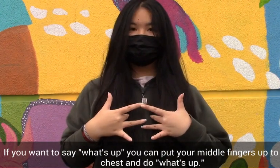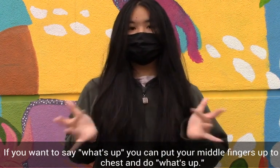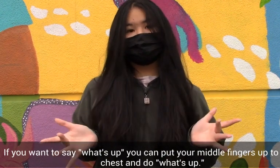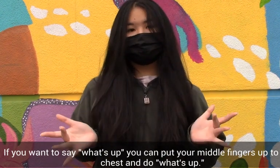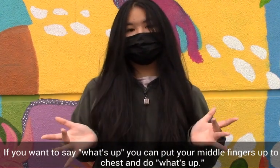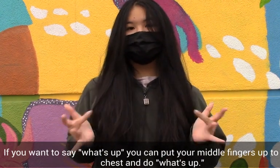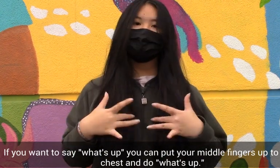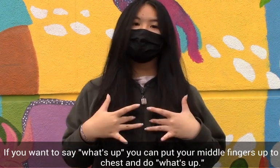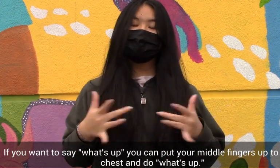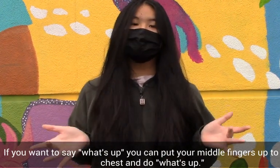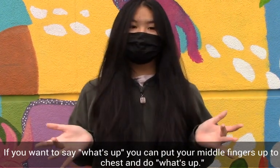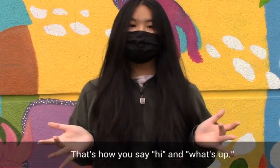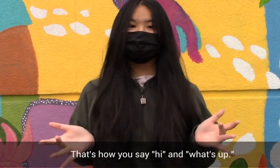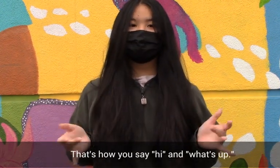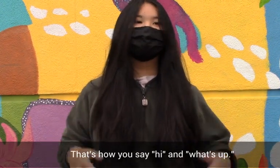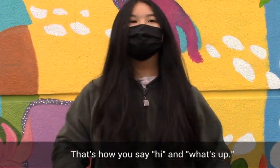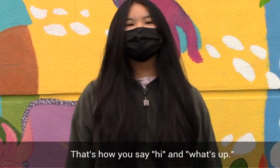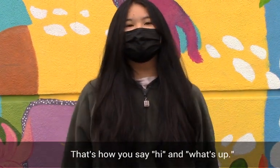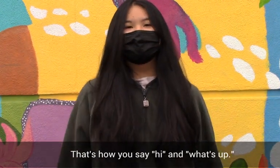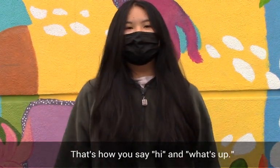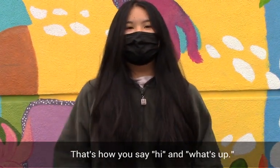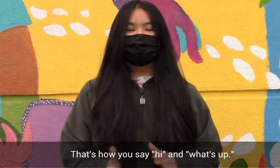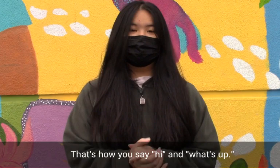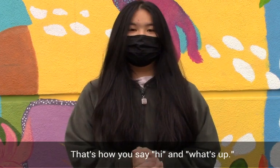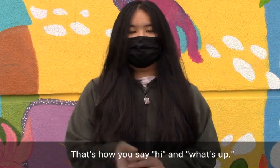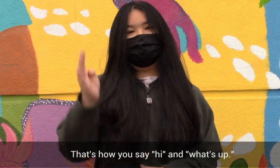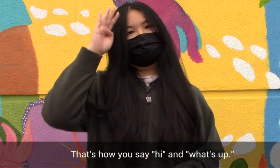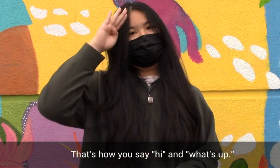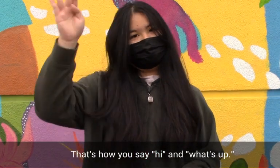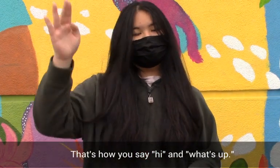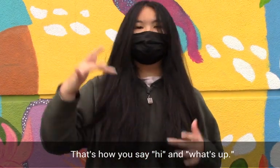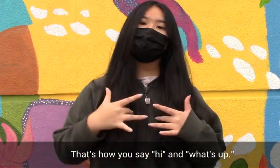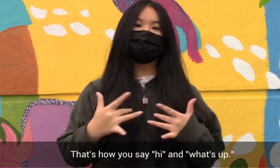what's up, what's up. And that's how you say hi and what's up.